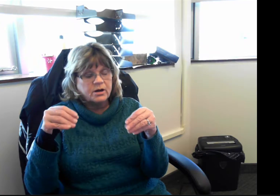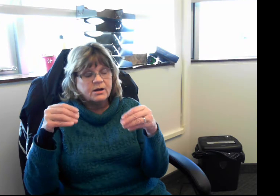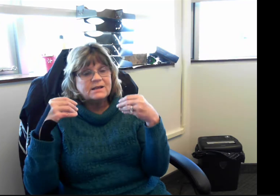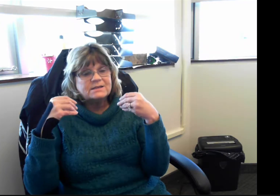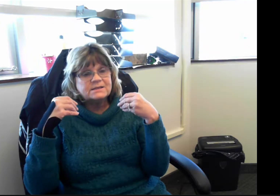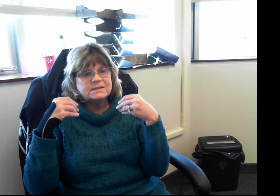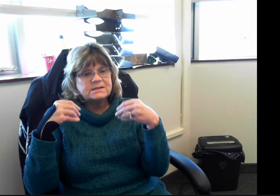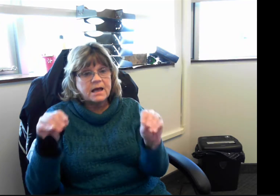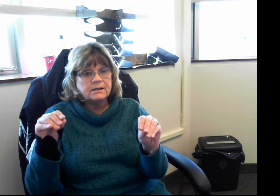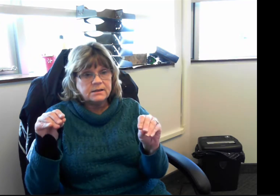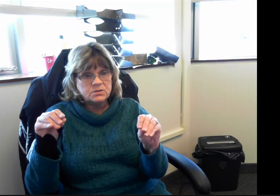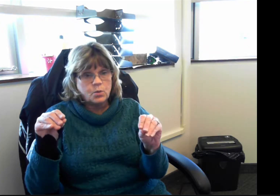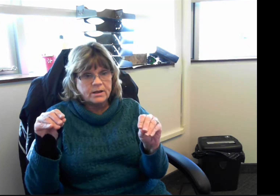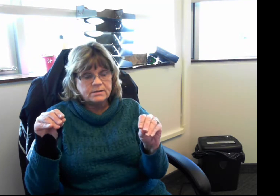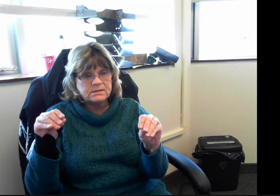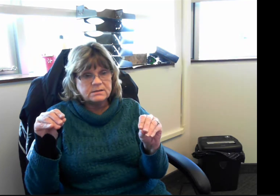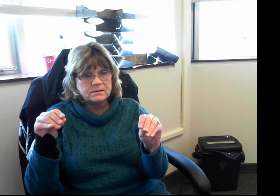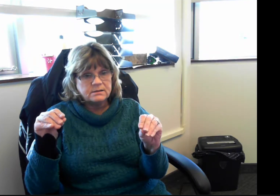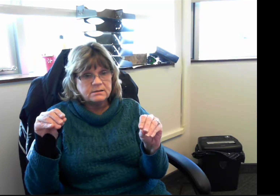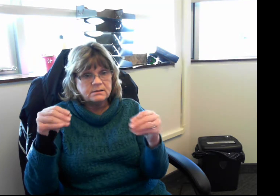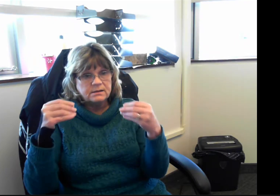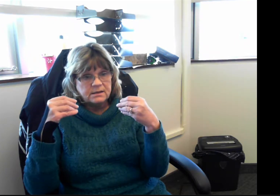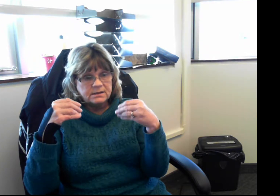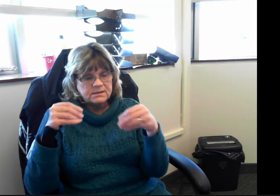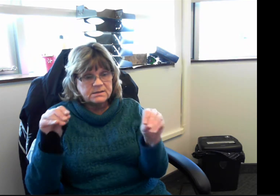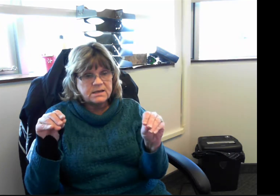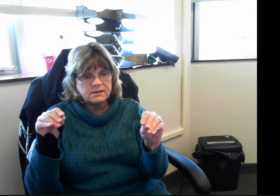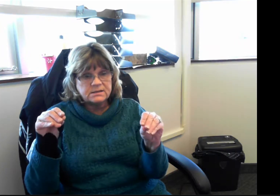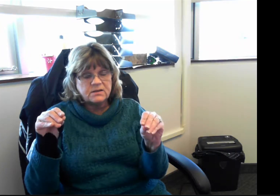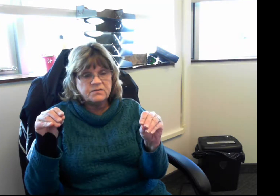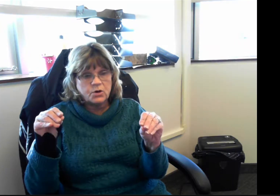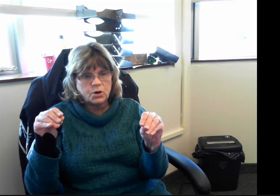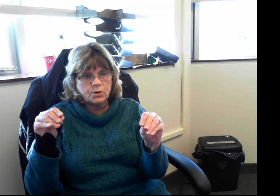Store. Sell is once. Sell is the verb.